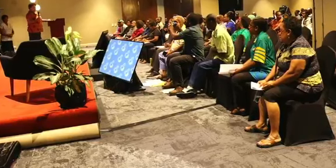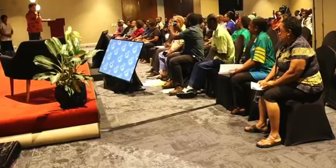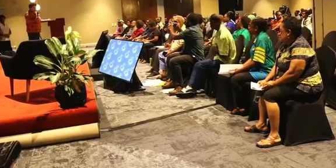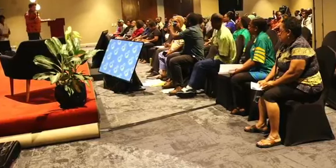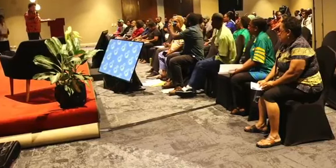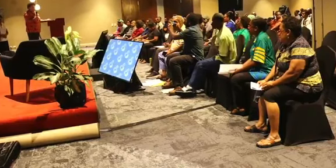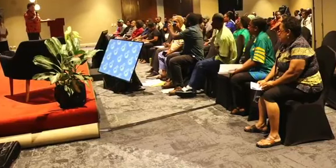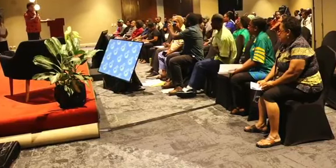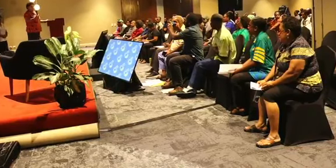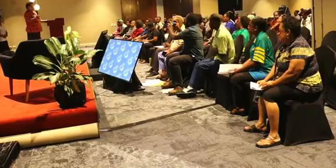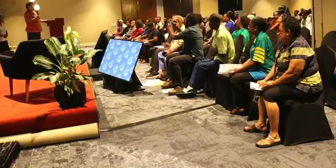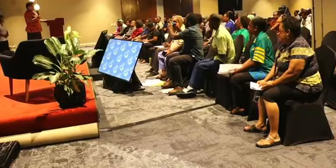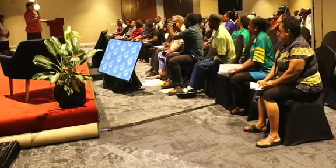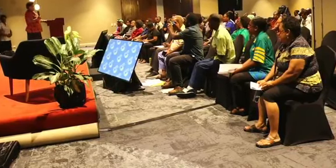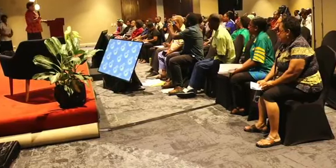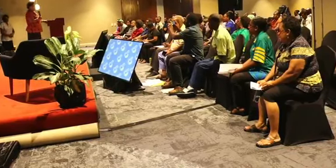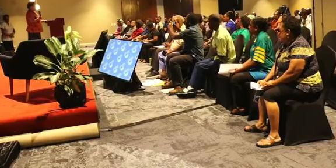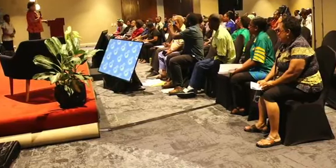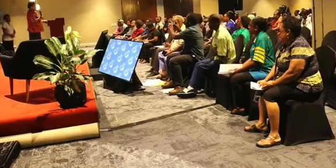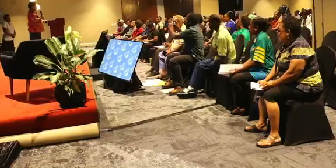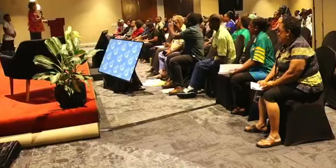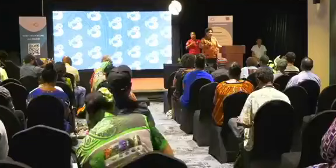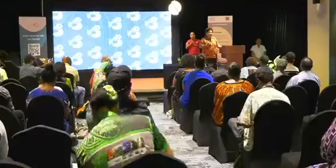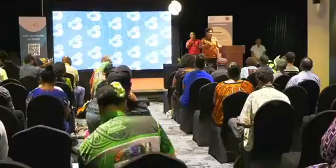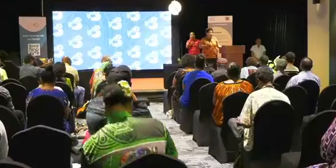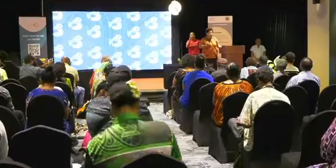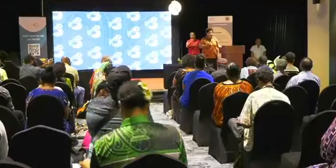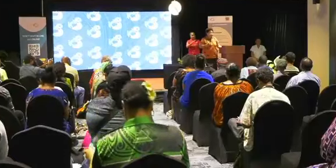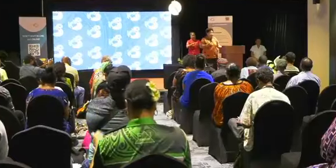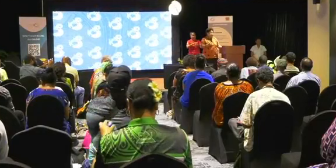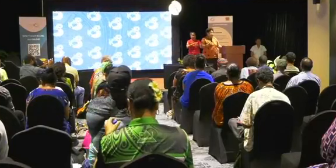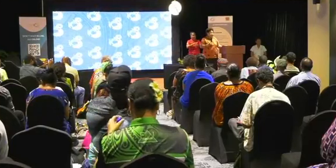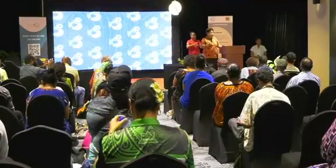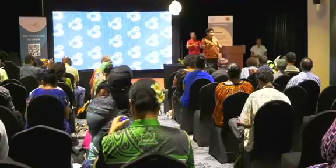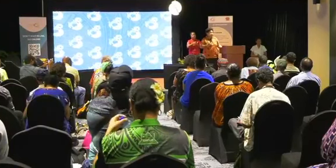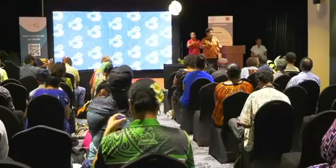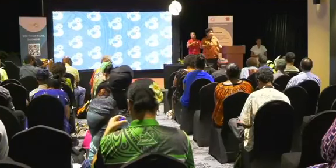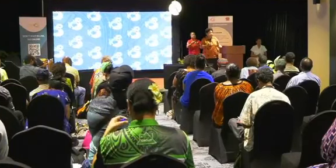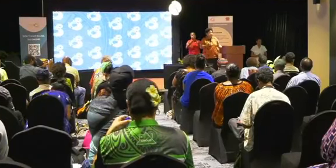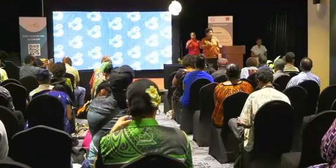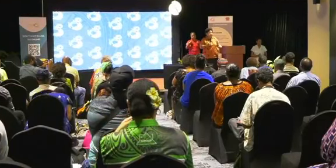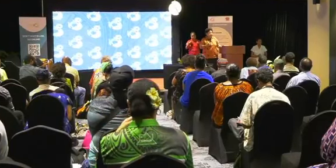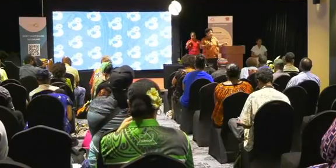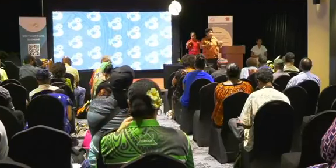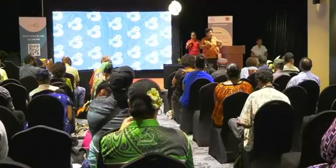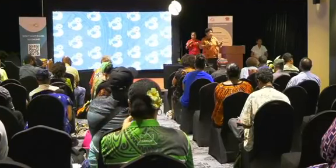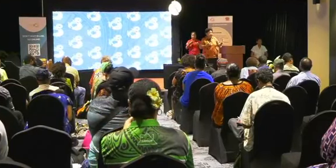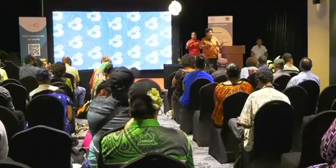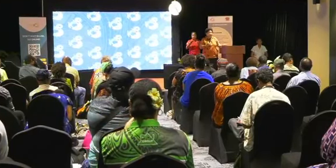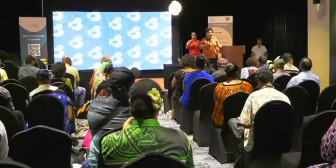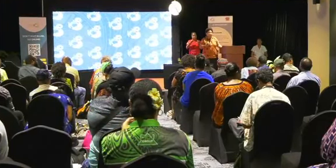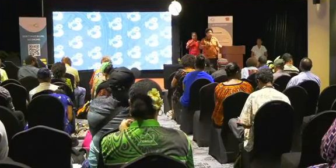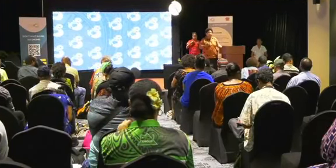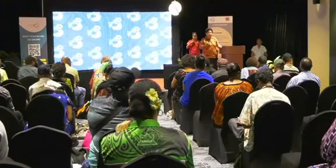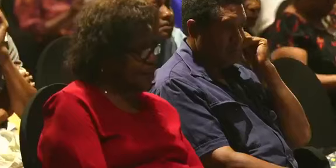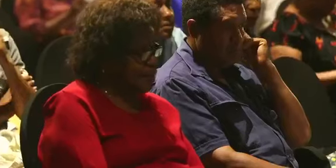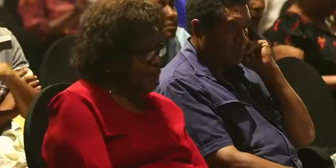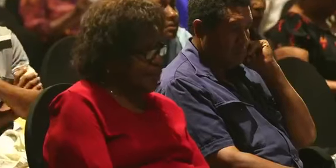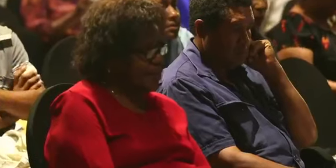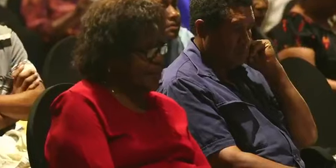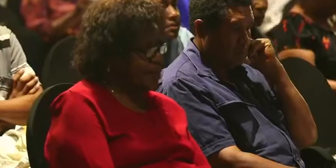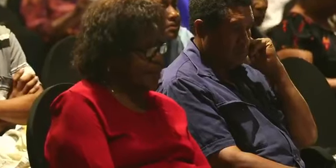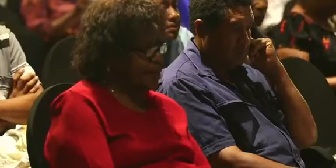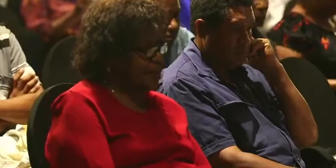come Friday. So we like to thank you. Lo time you tool running all business na like you committee you yet